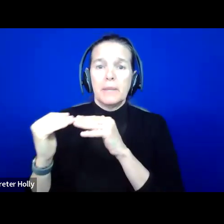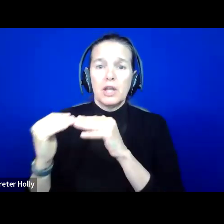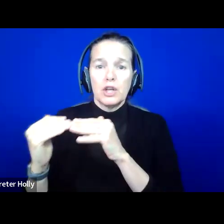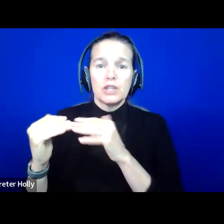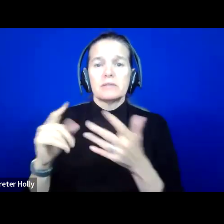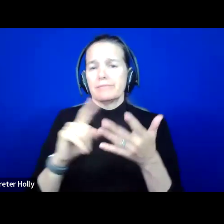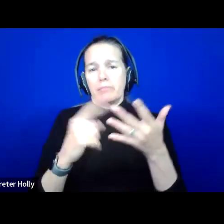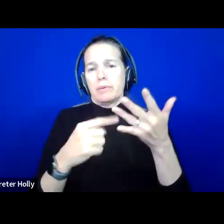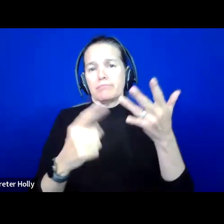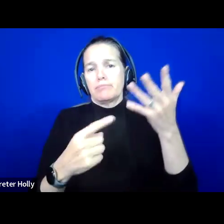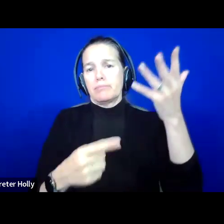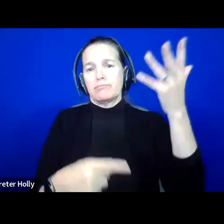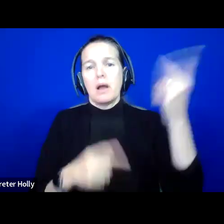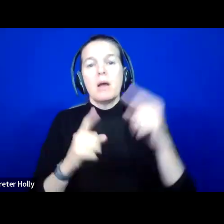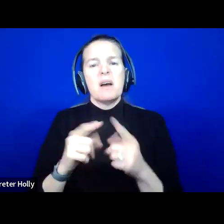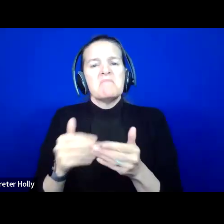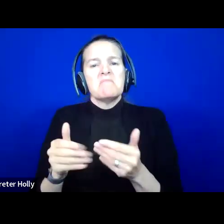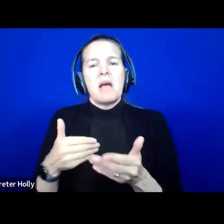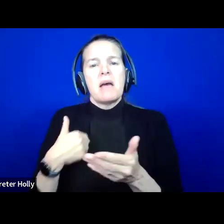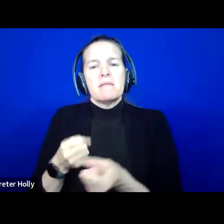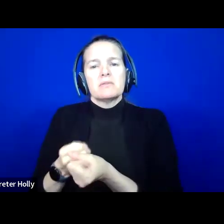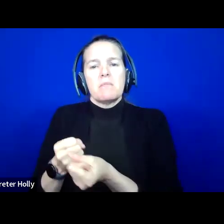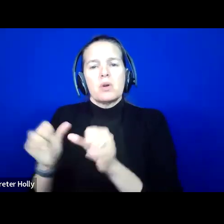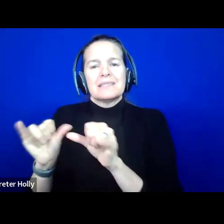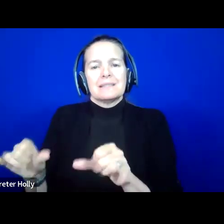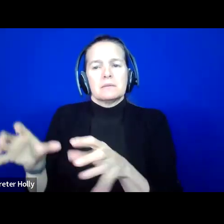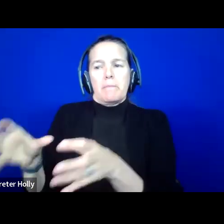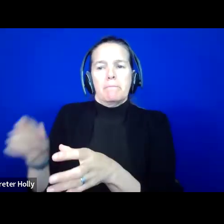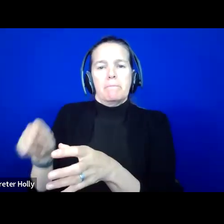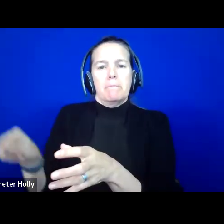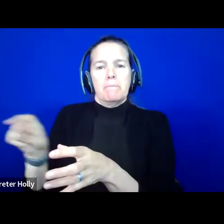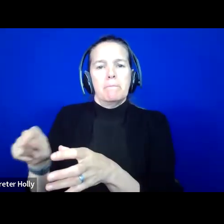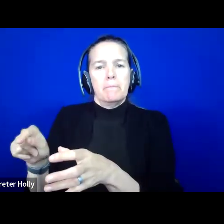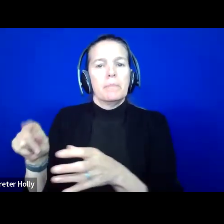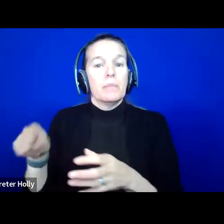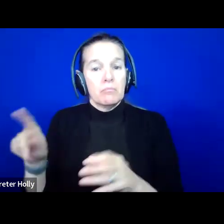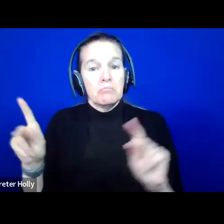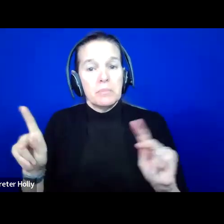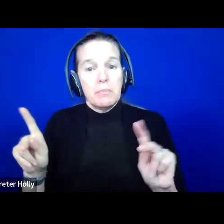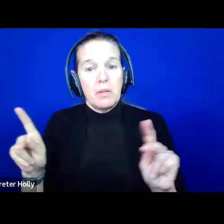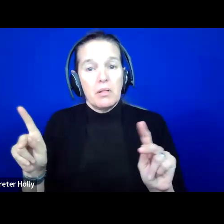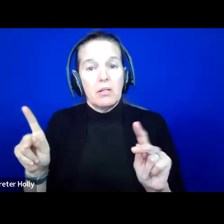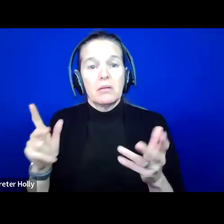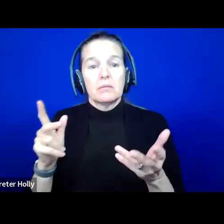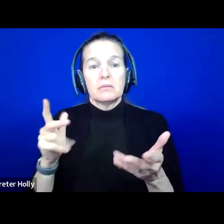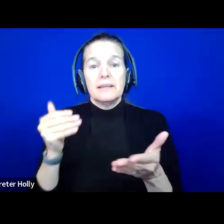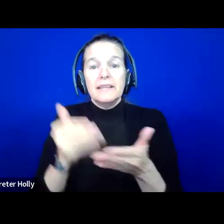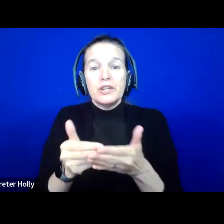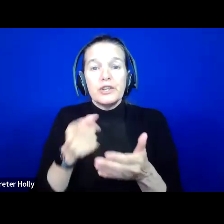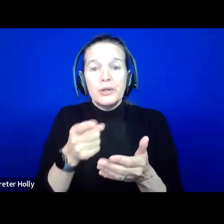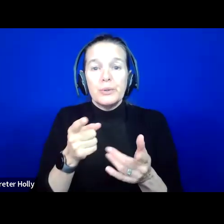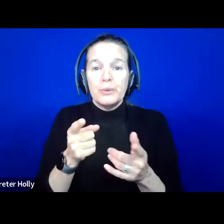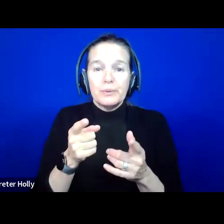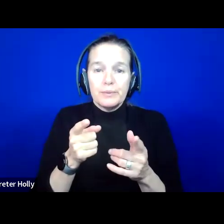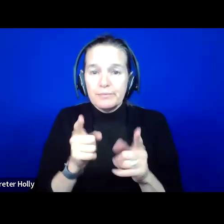etc., etc. But having a support system and having individuals near you by your side to help